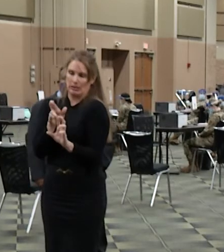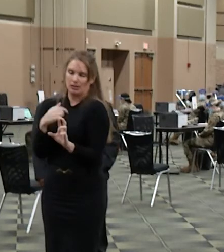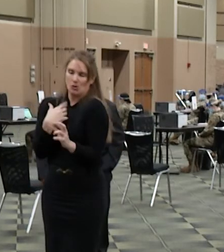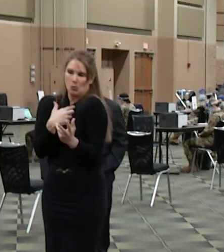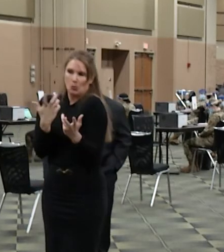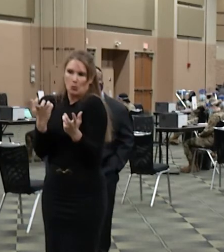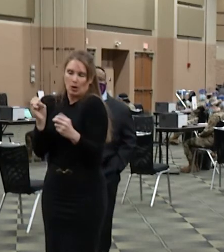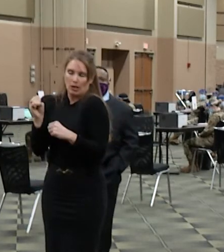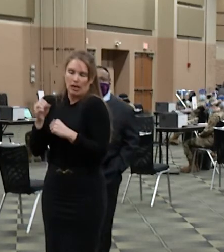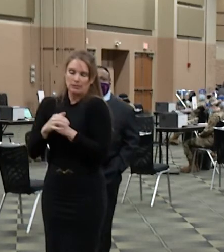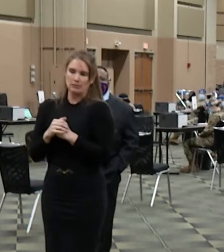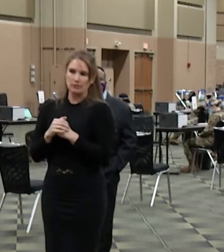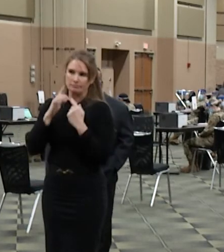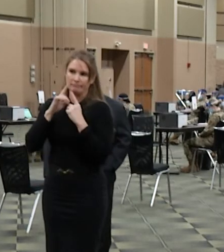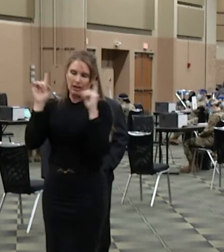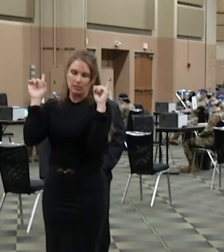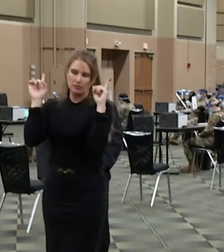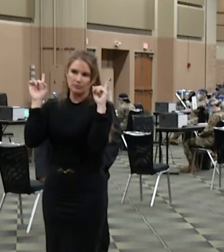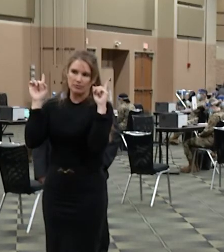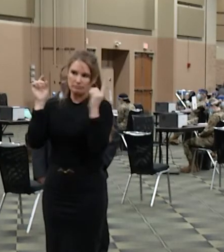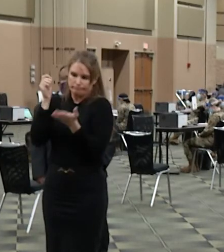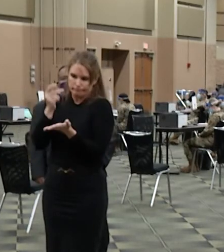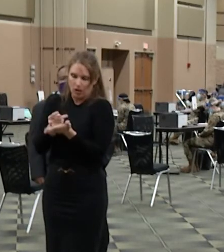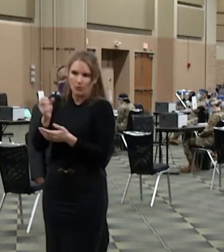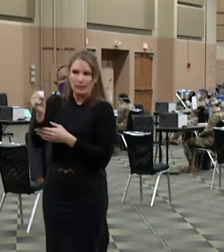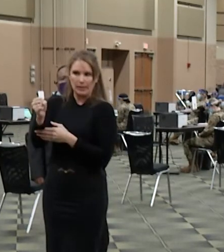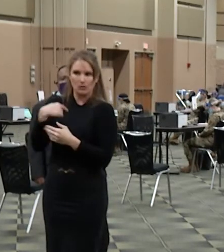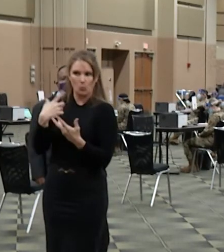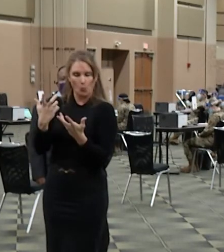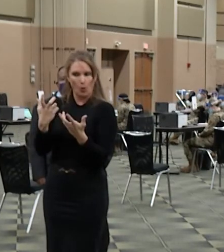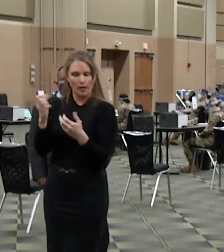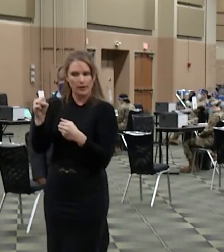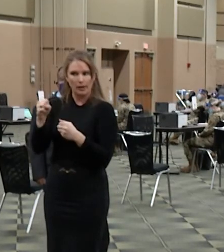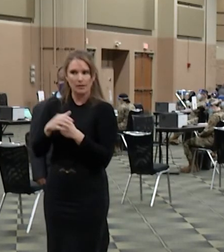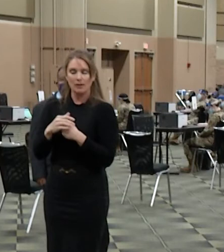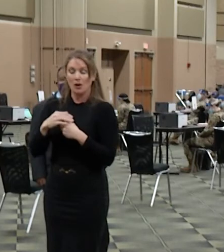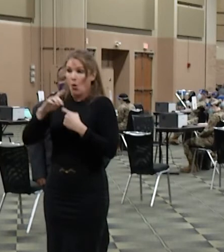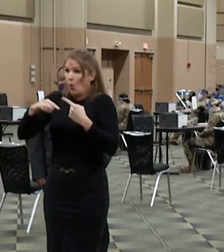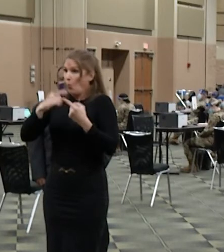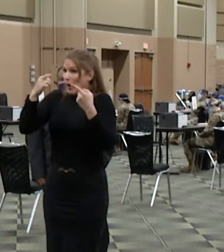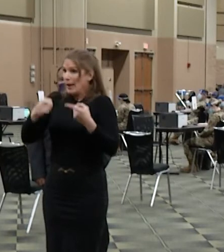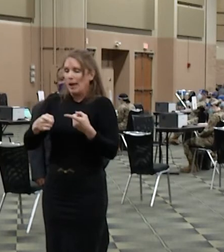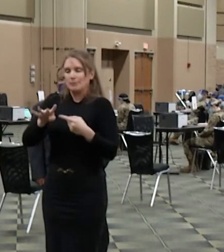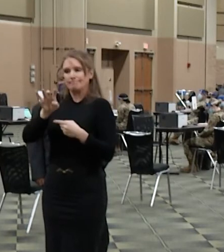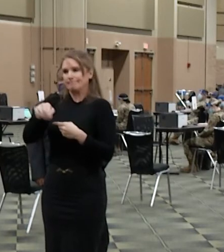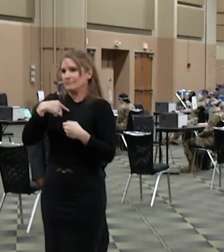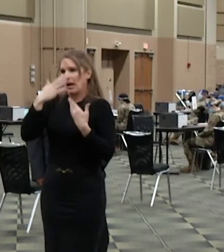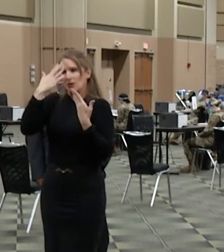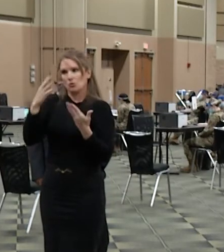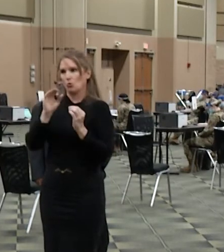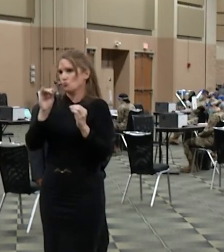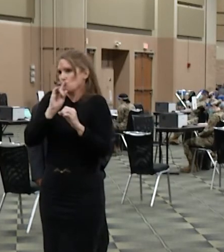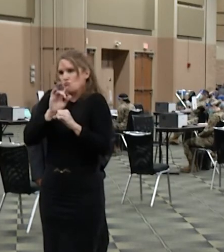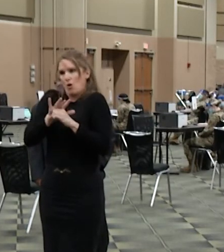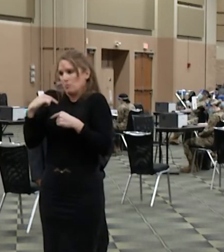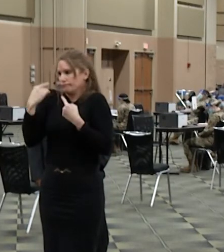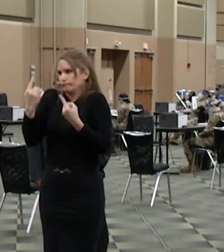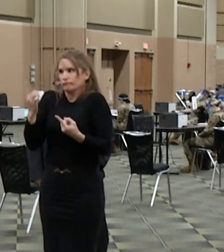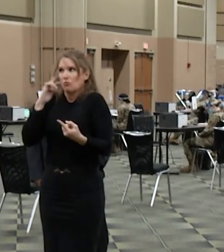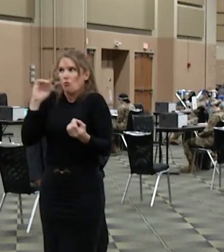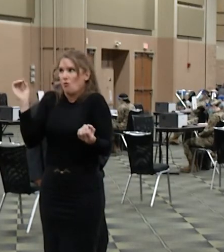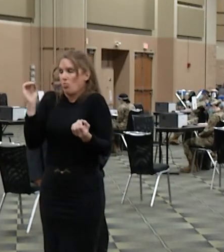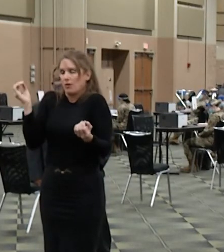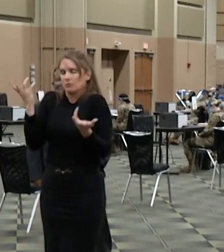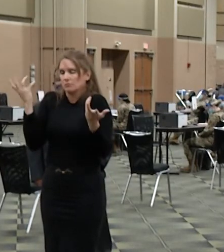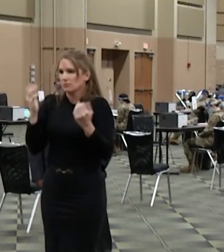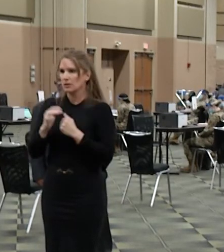be effective and authorized. I don't know when that'll happen. Nobody's promised that.